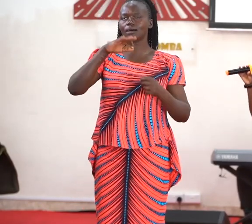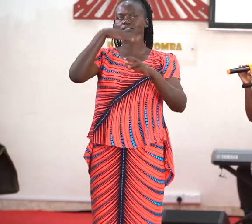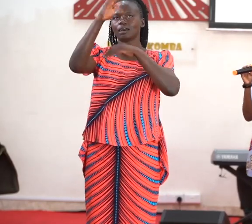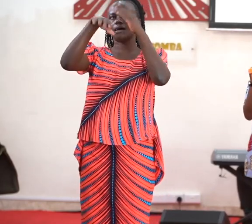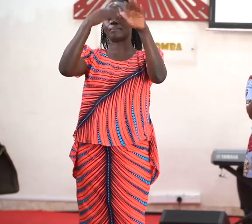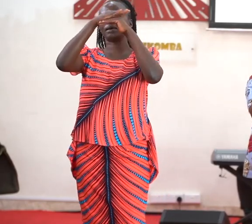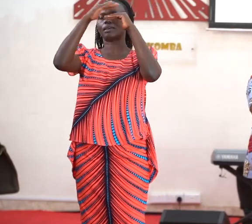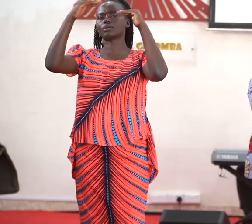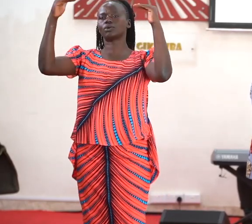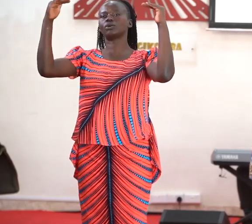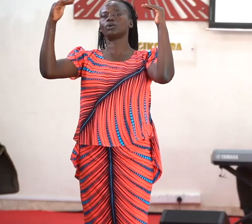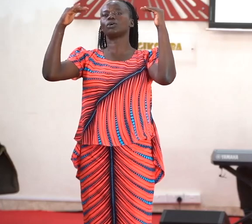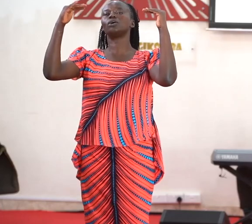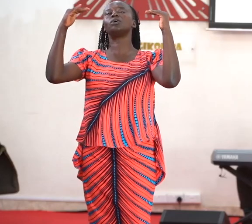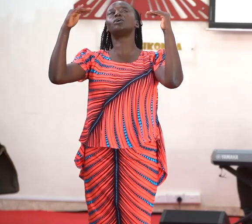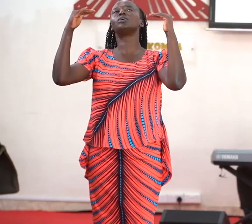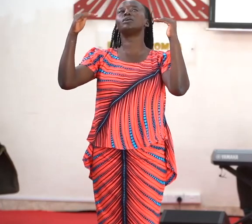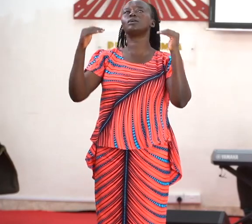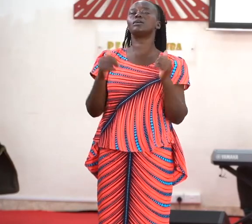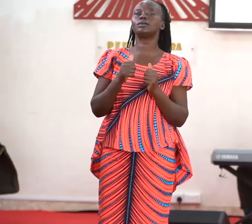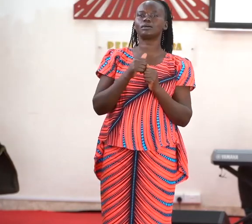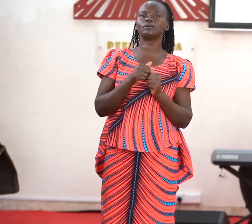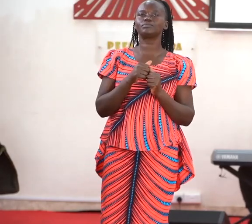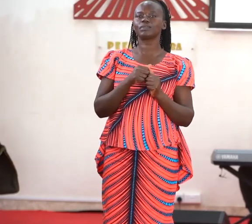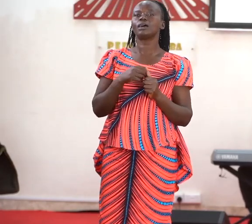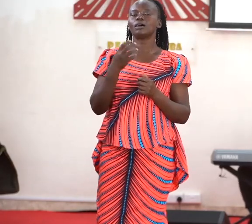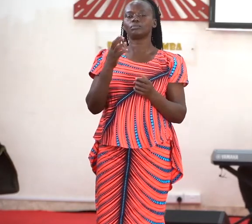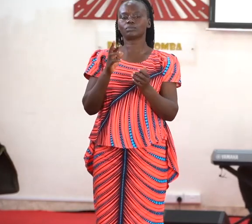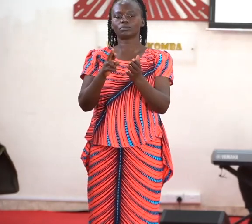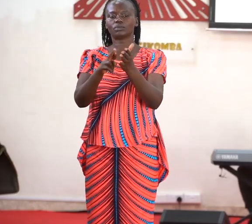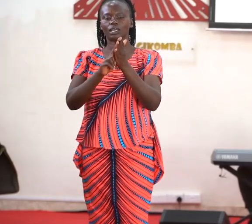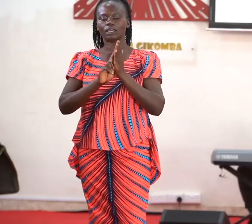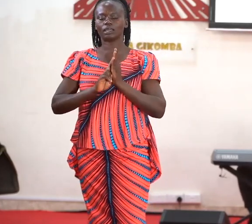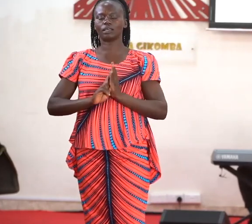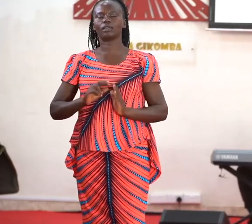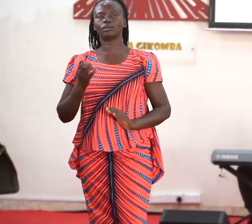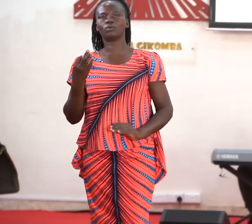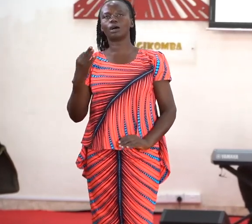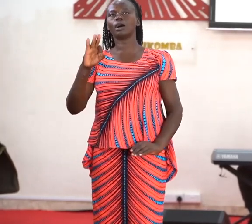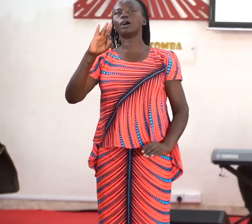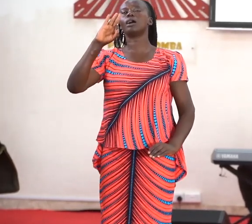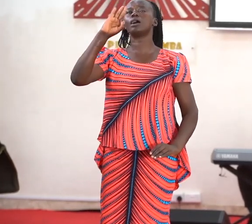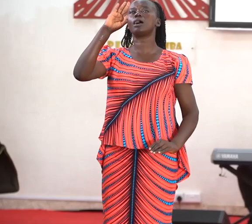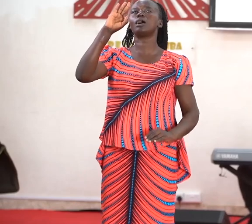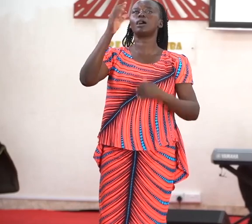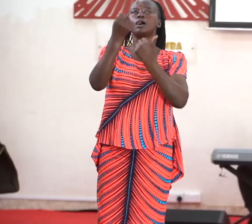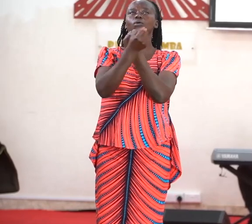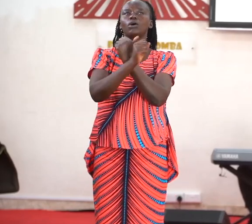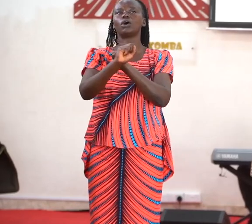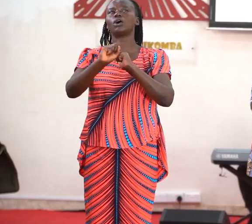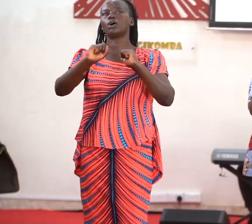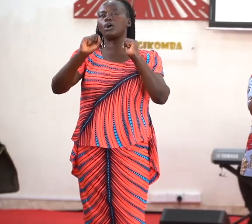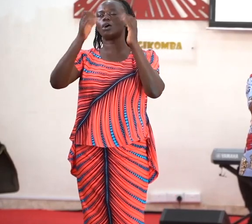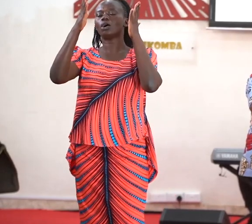furaha za mbingu, mrithi wa wokovu wangu, mrithi wa